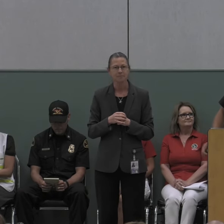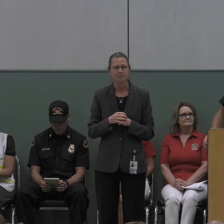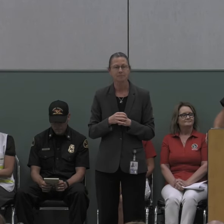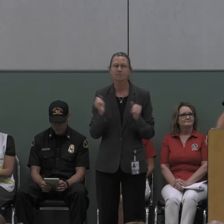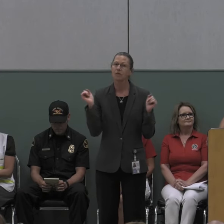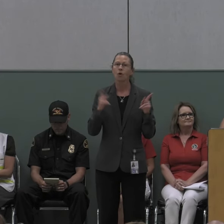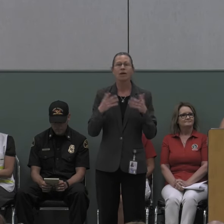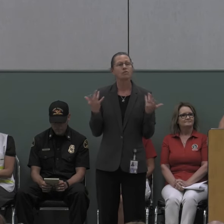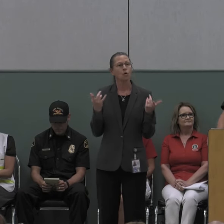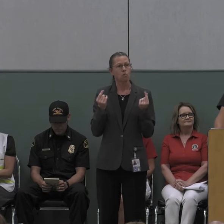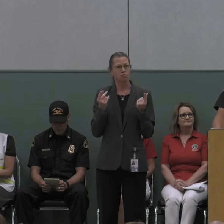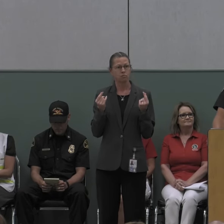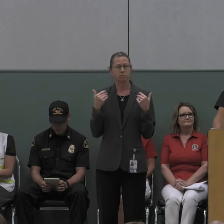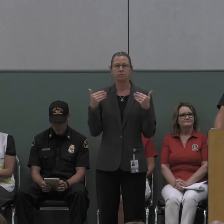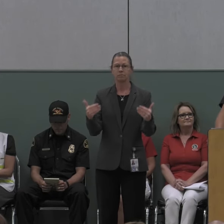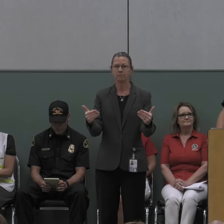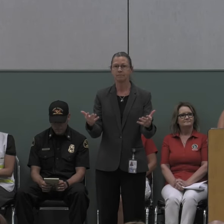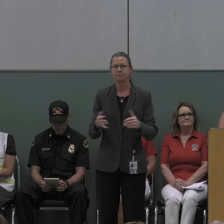where do we go from here?